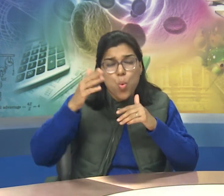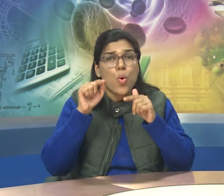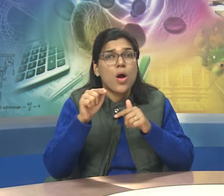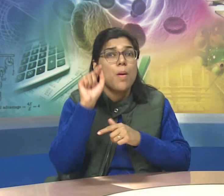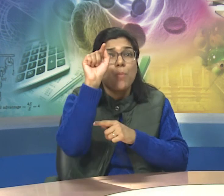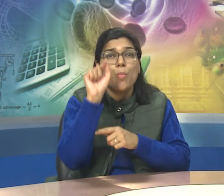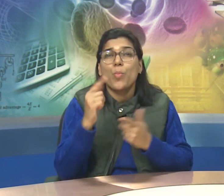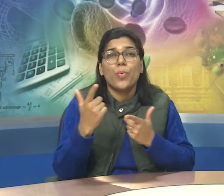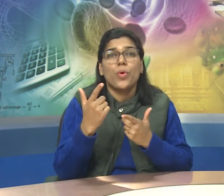3 ways